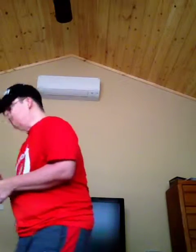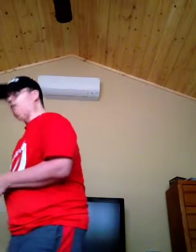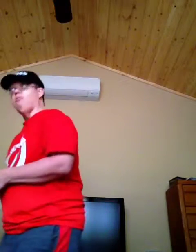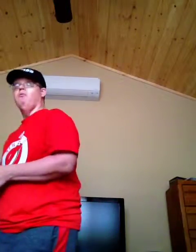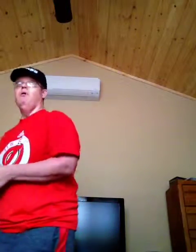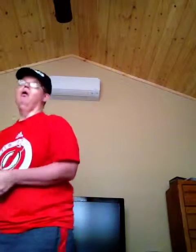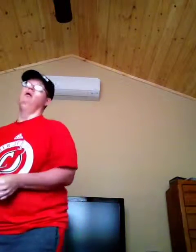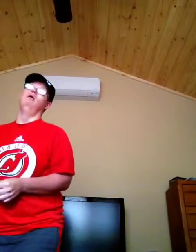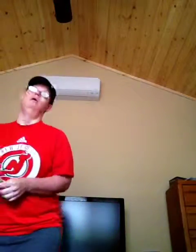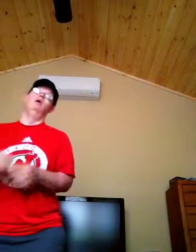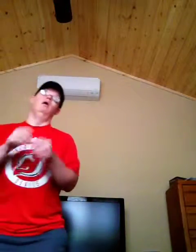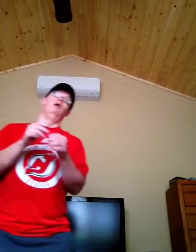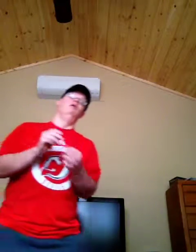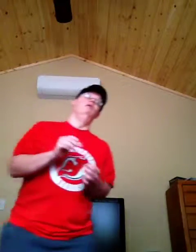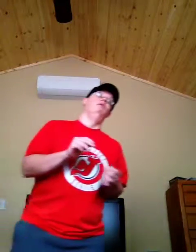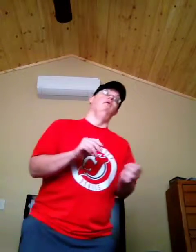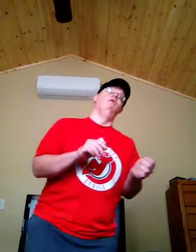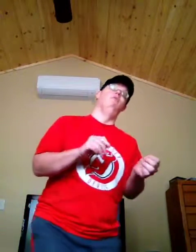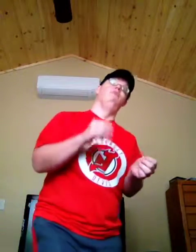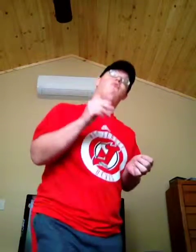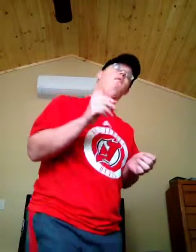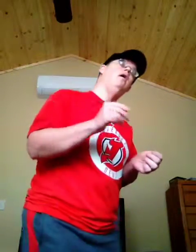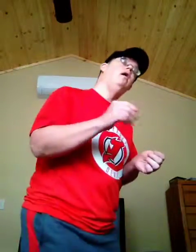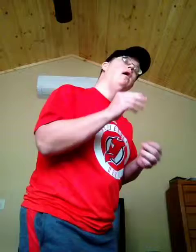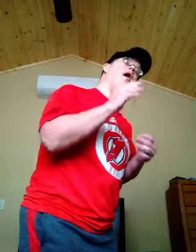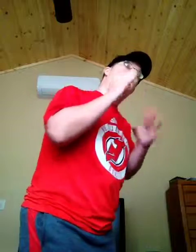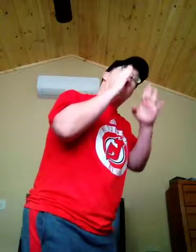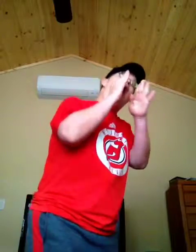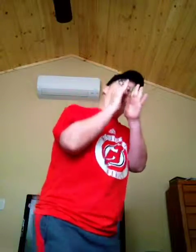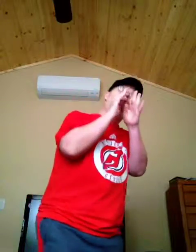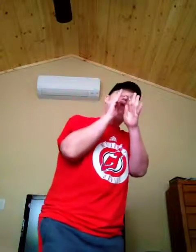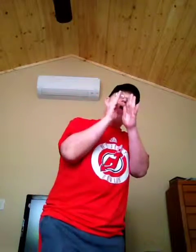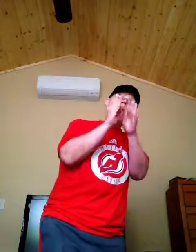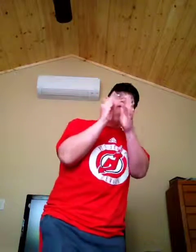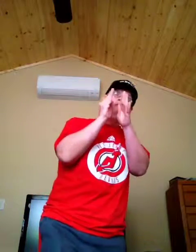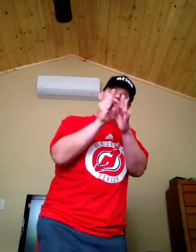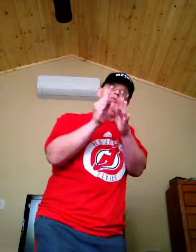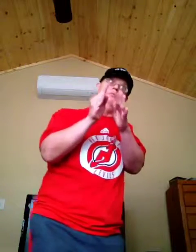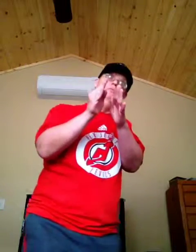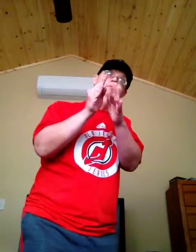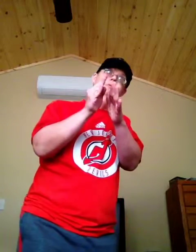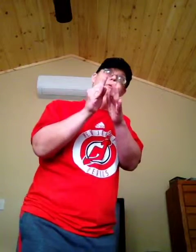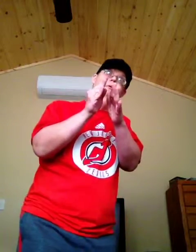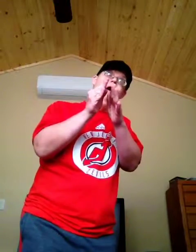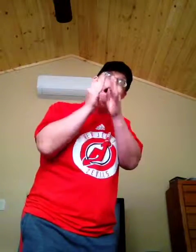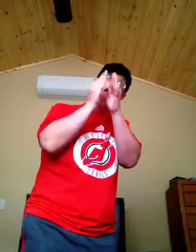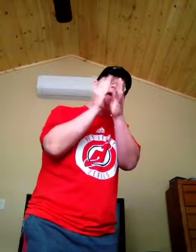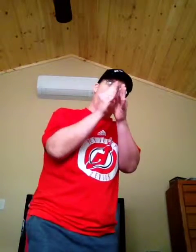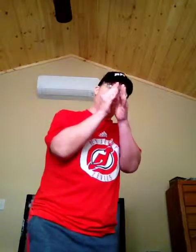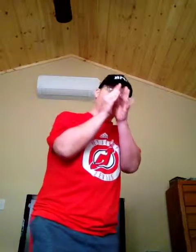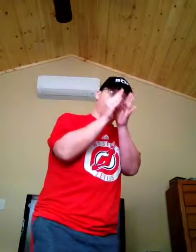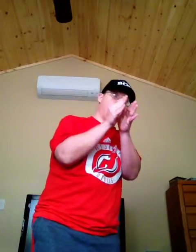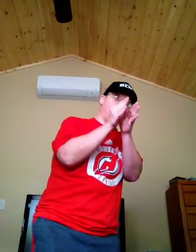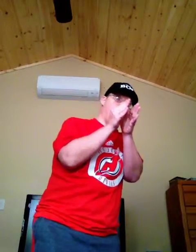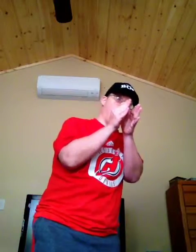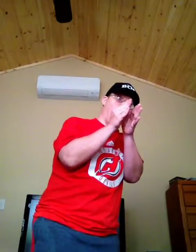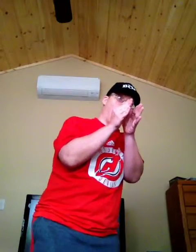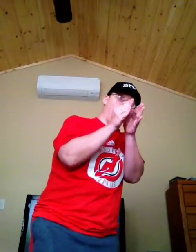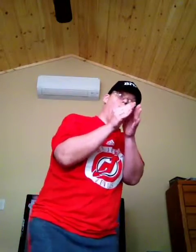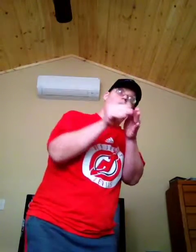That's what I'm saying. To me, I can handle this. I can handle the drinking part.